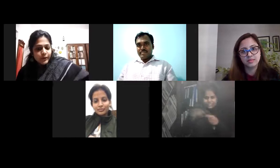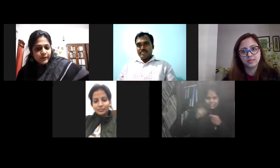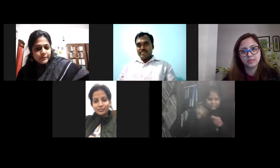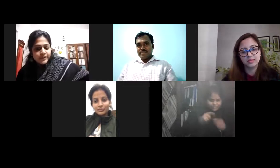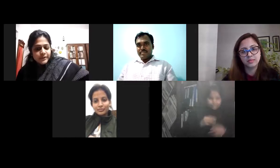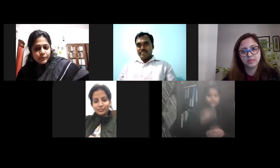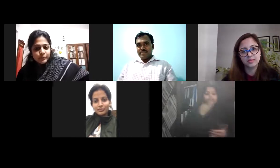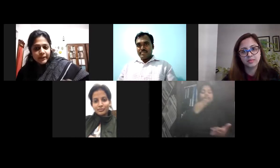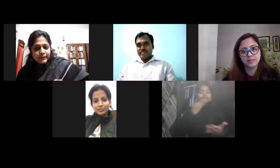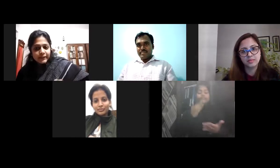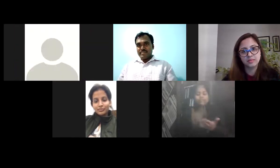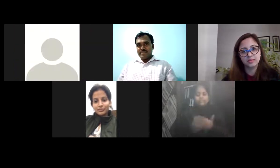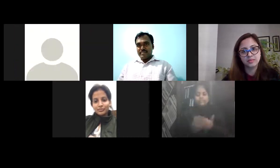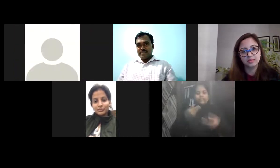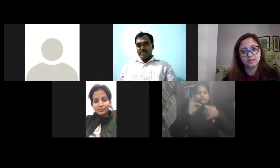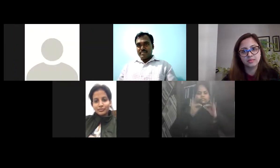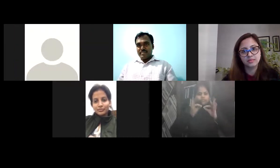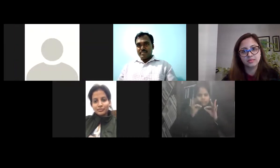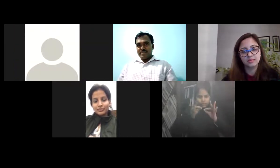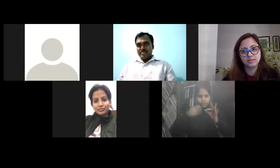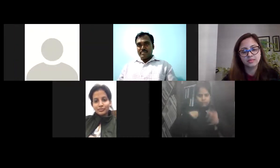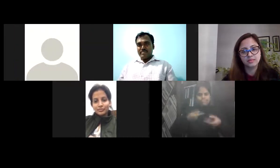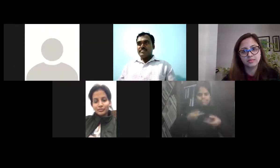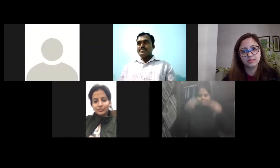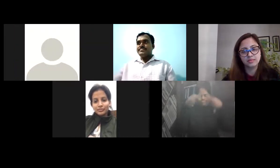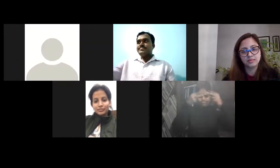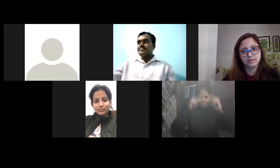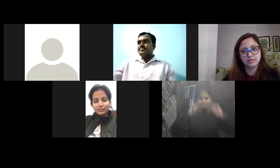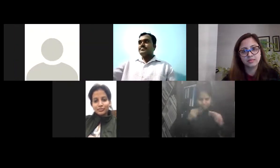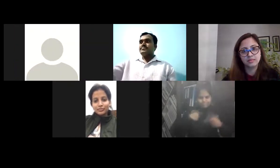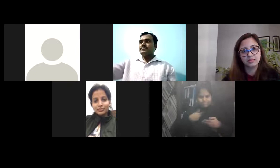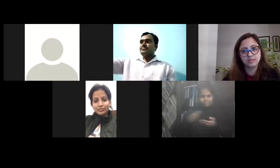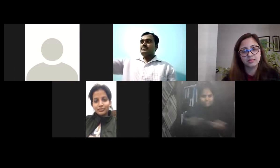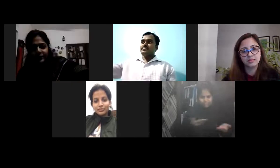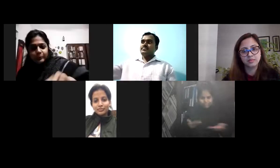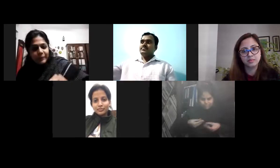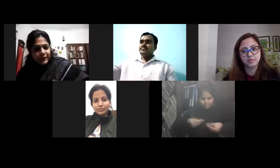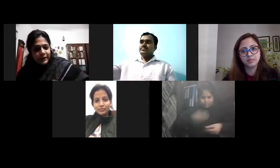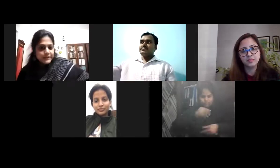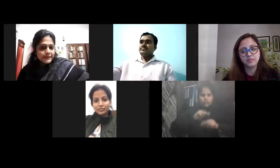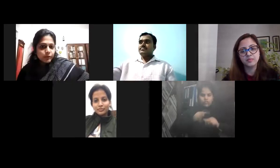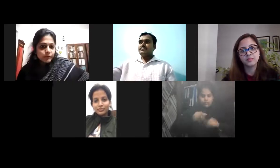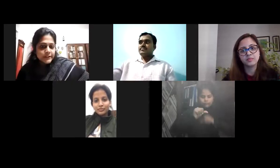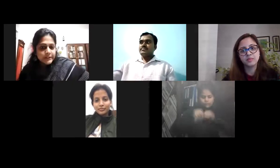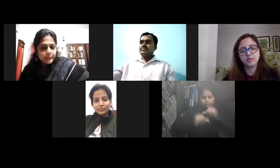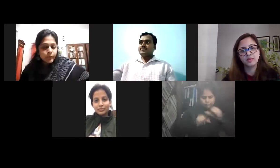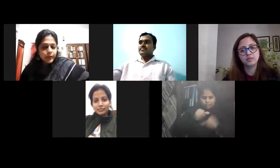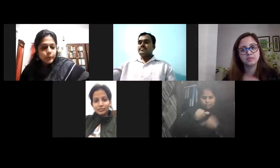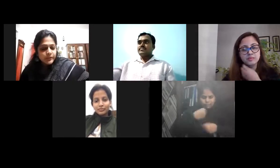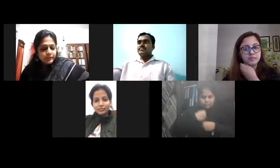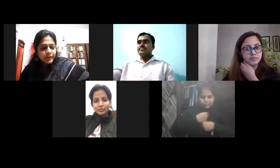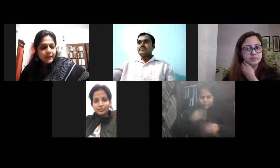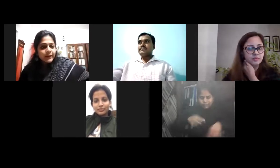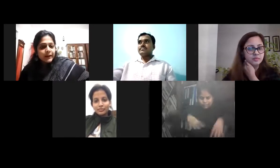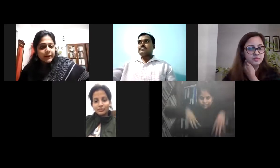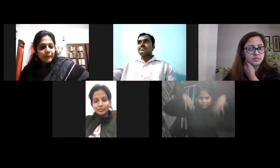also to our interpreters who've been facilitating the process of making this conference a little more